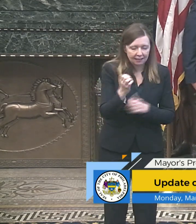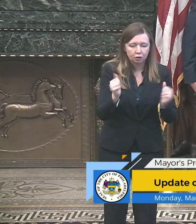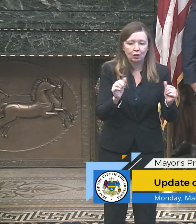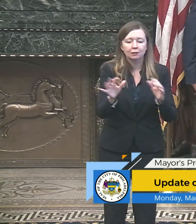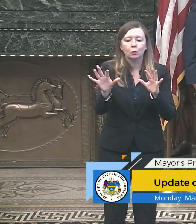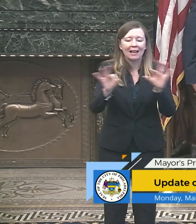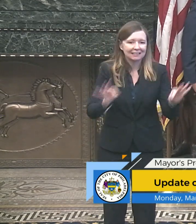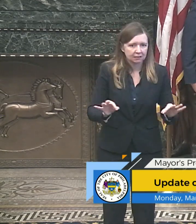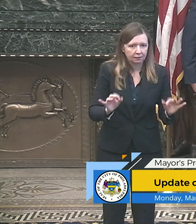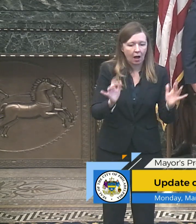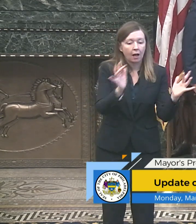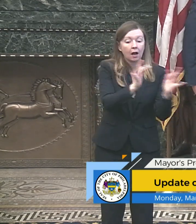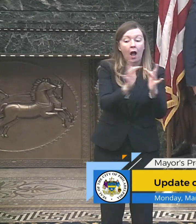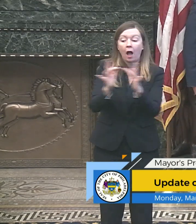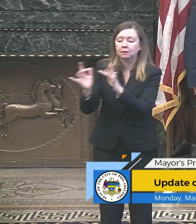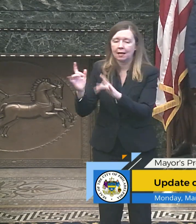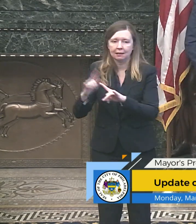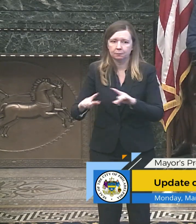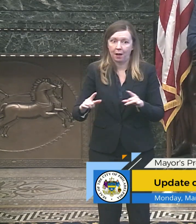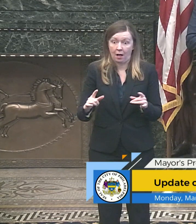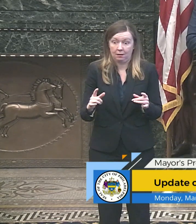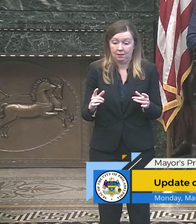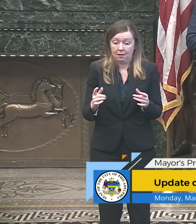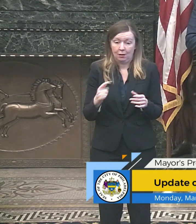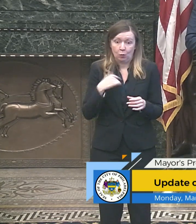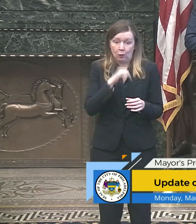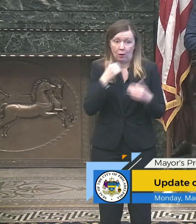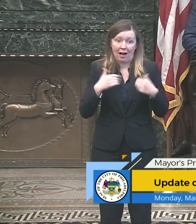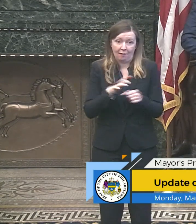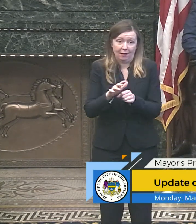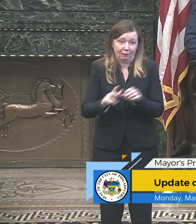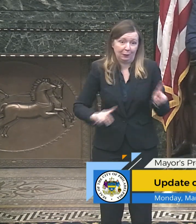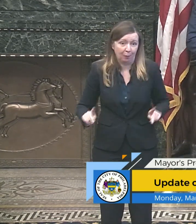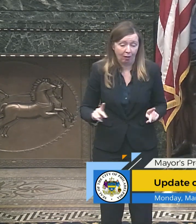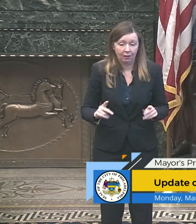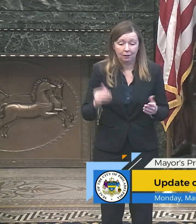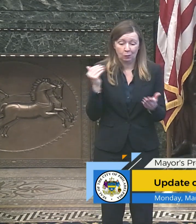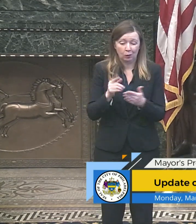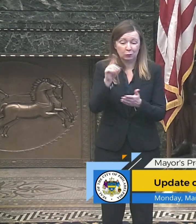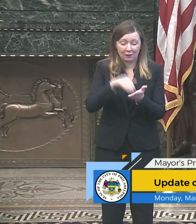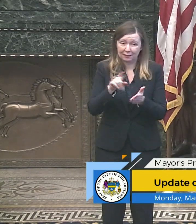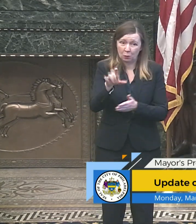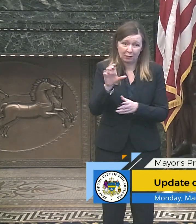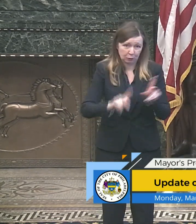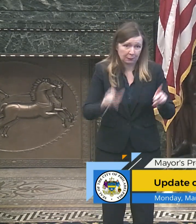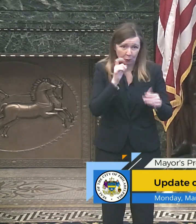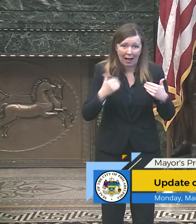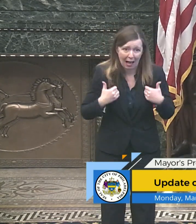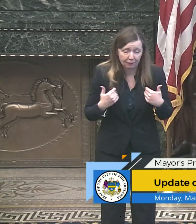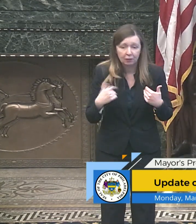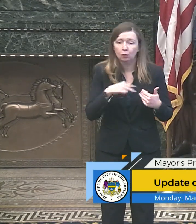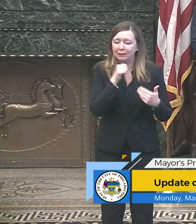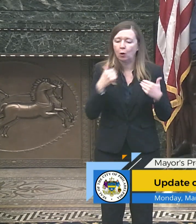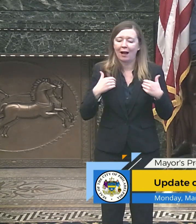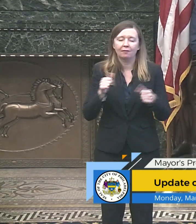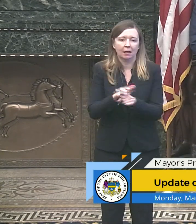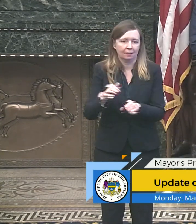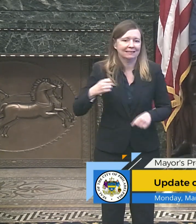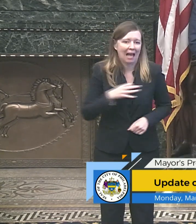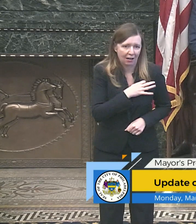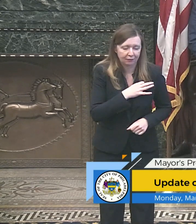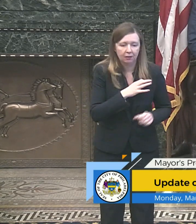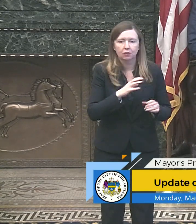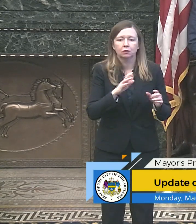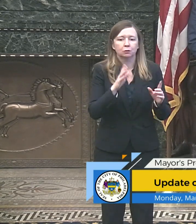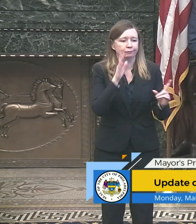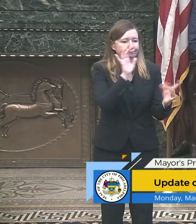but we don't have the manpower, given these numbers of over 1,100 people, or close to 1,100 people at this point. We don't have the manpower to